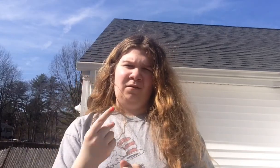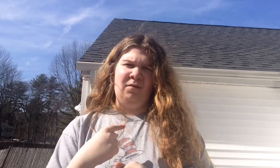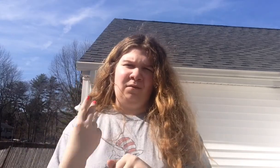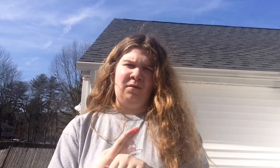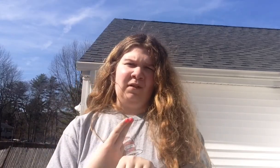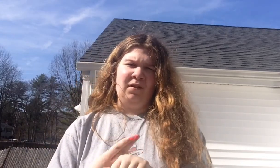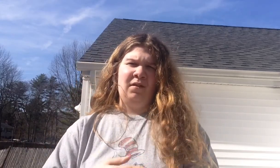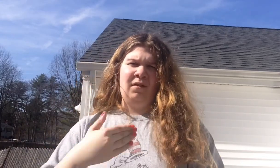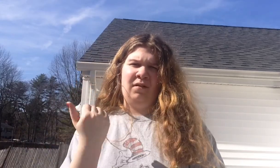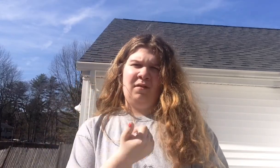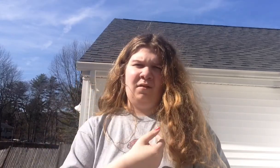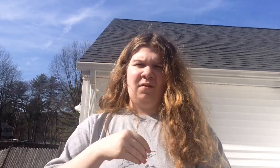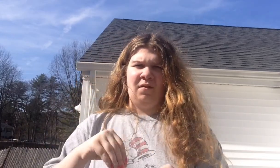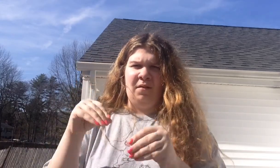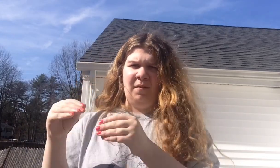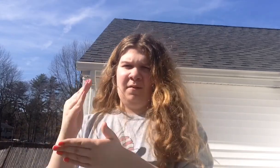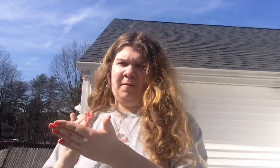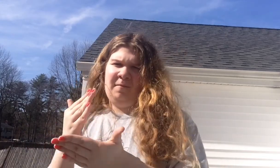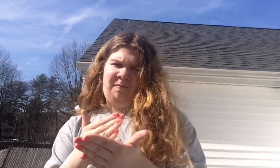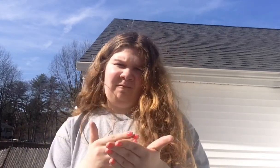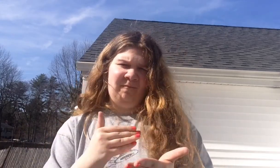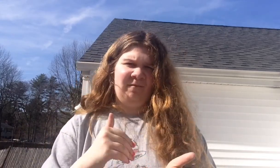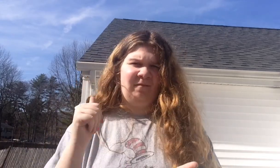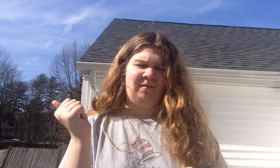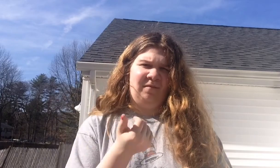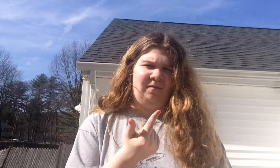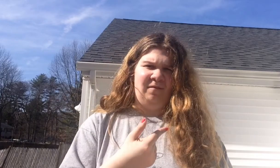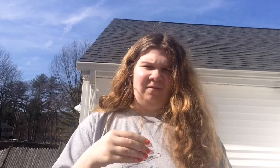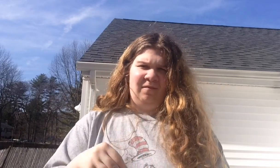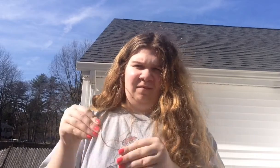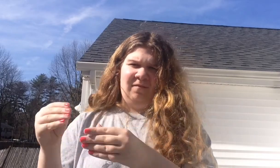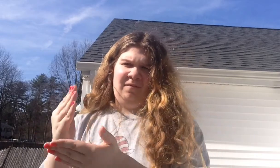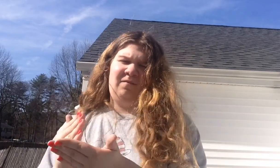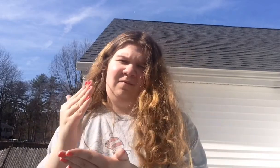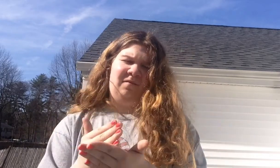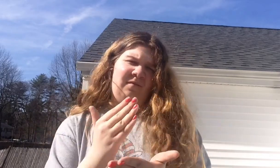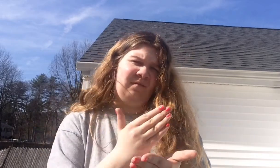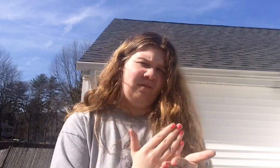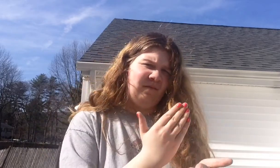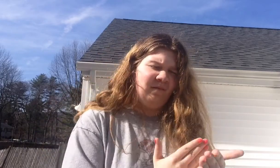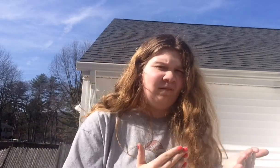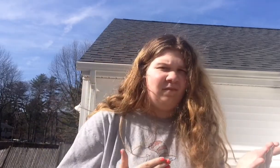only using all your moving parts All your moving parts